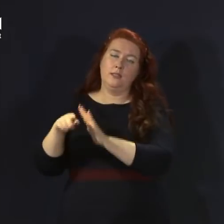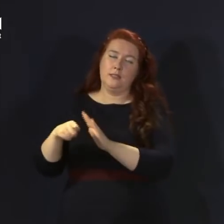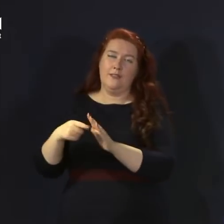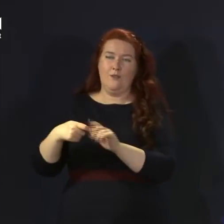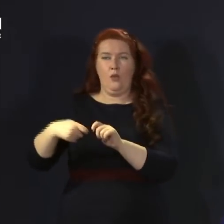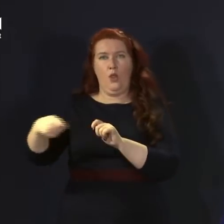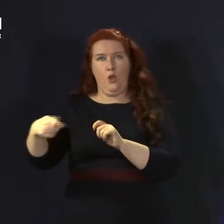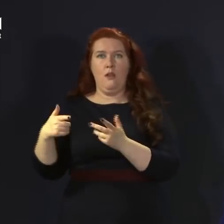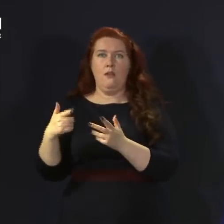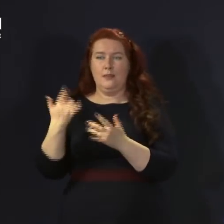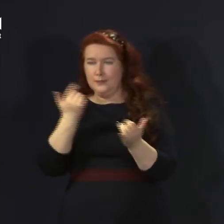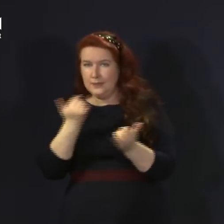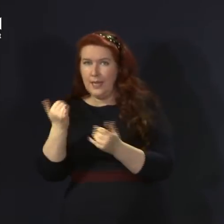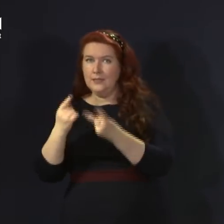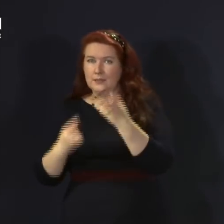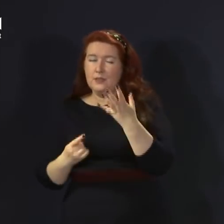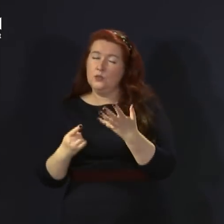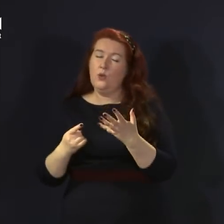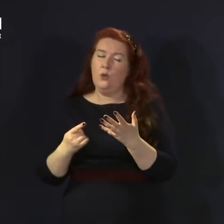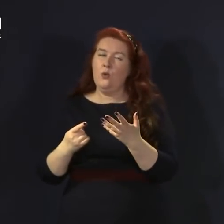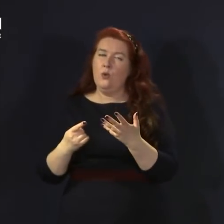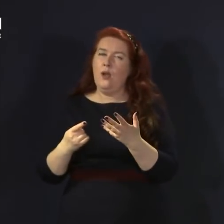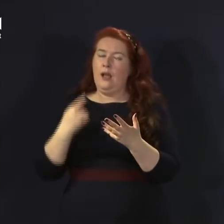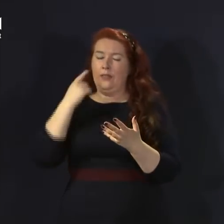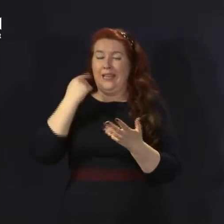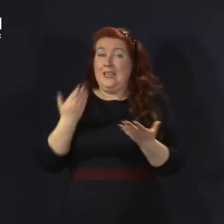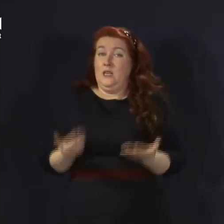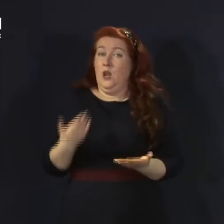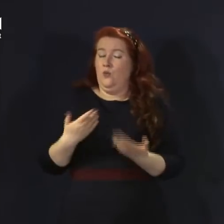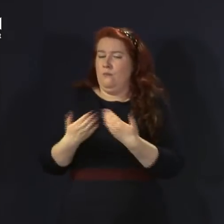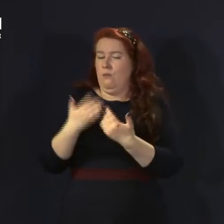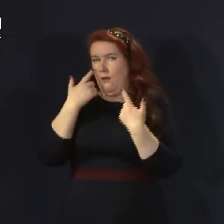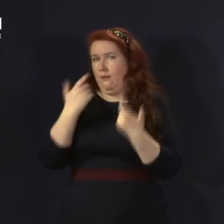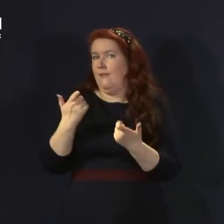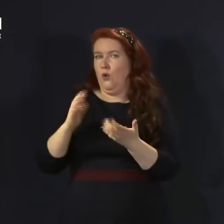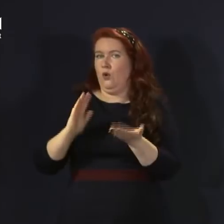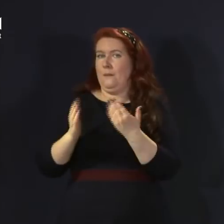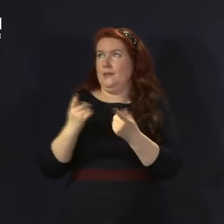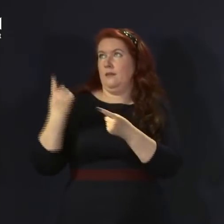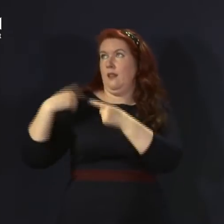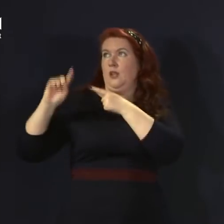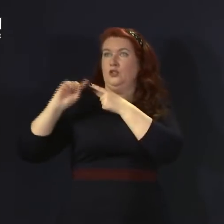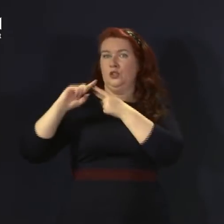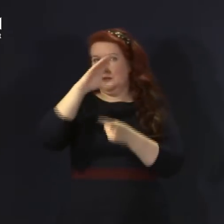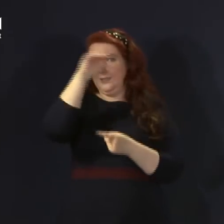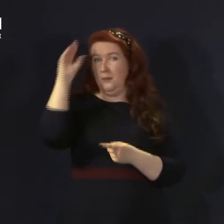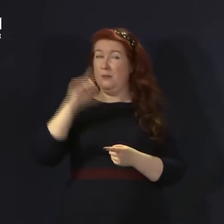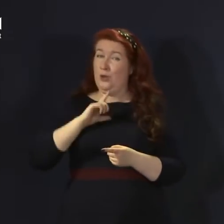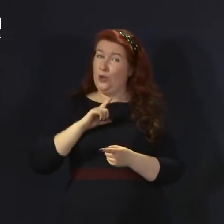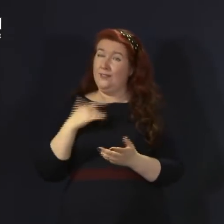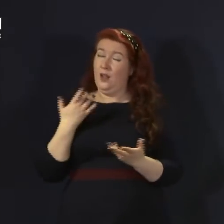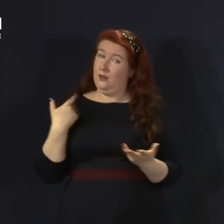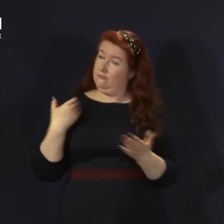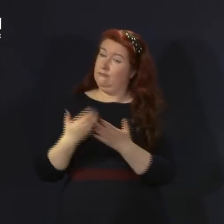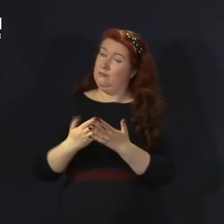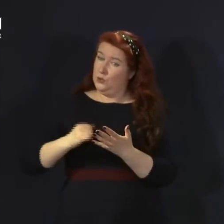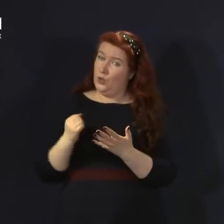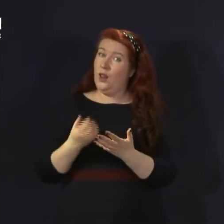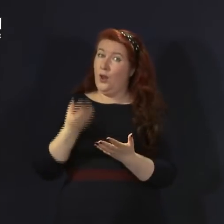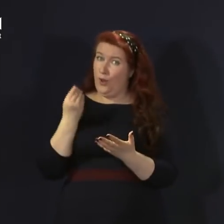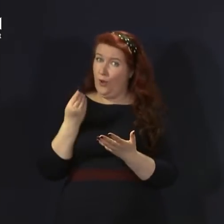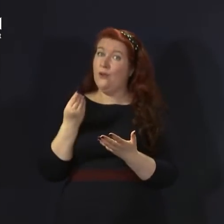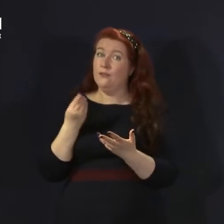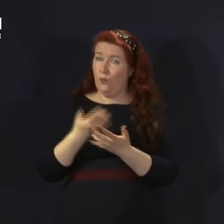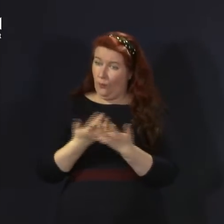it's a much, much more cautious approach than the one that was taken last summer, because we have worked very hard to learn the lessons